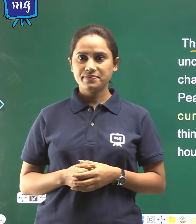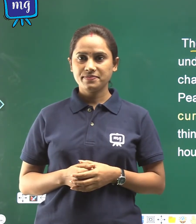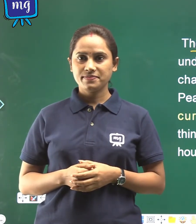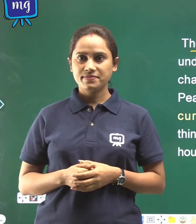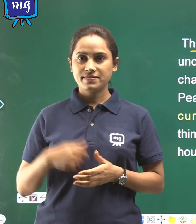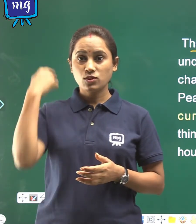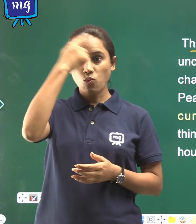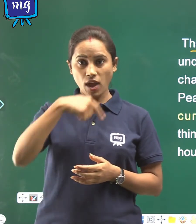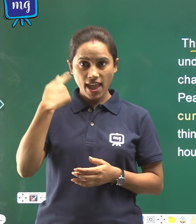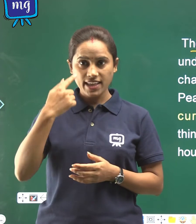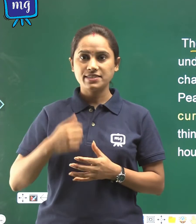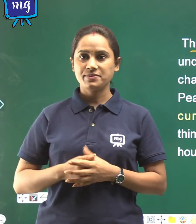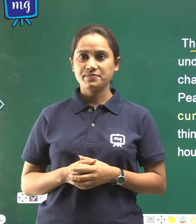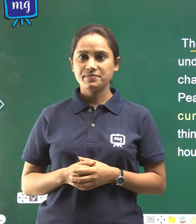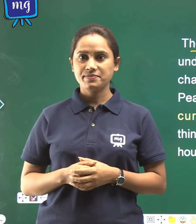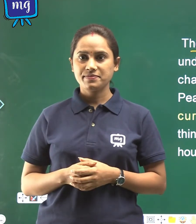who has